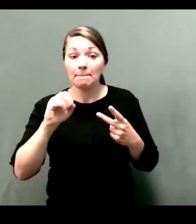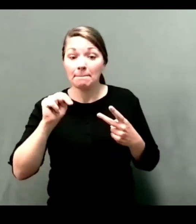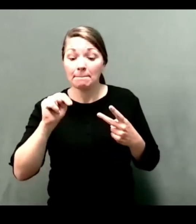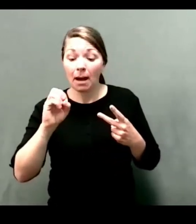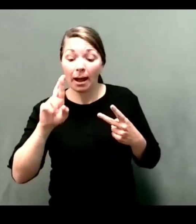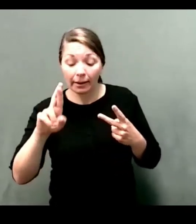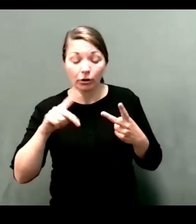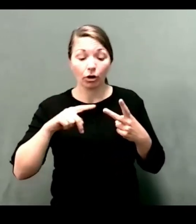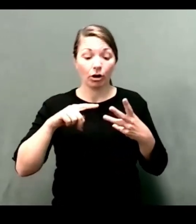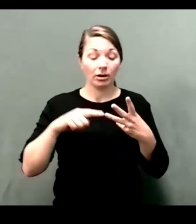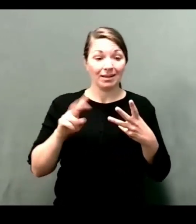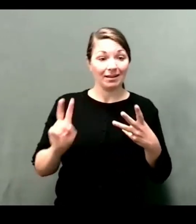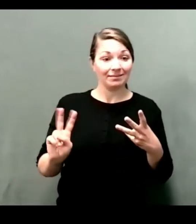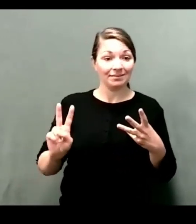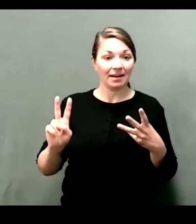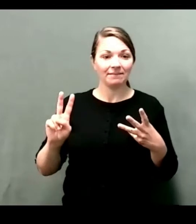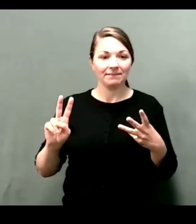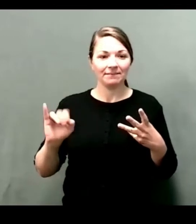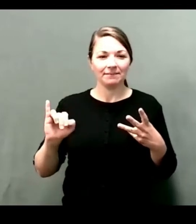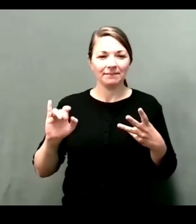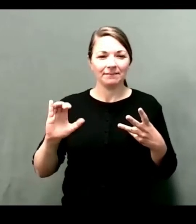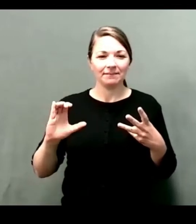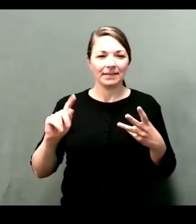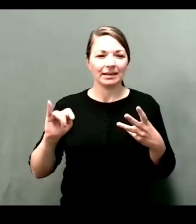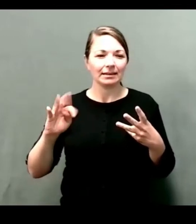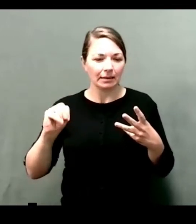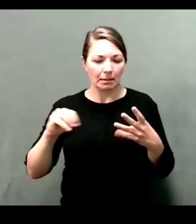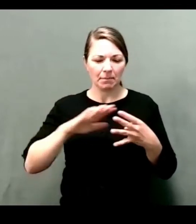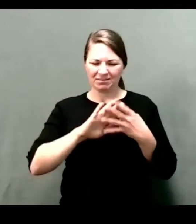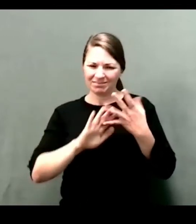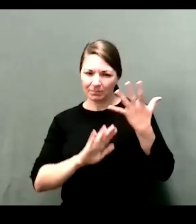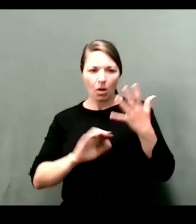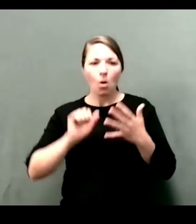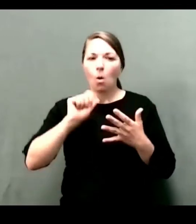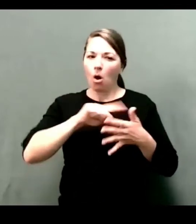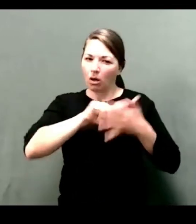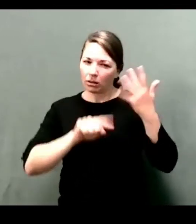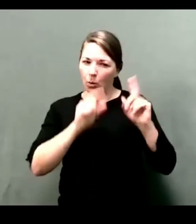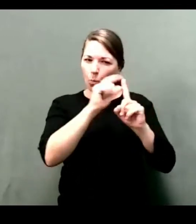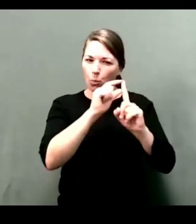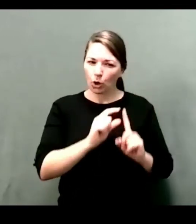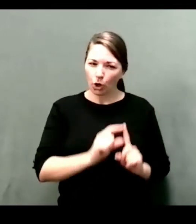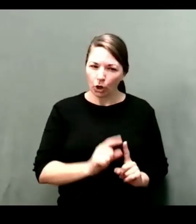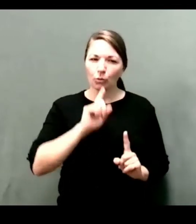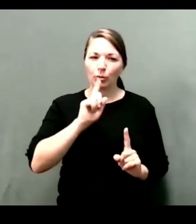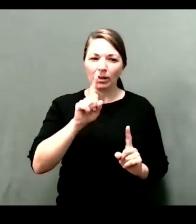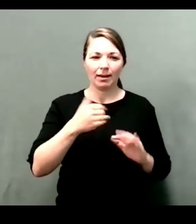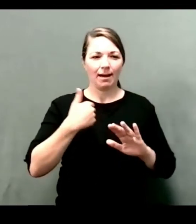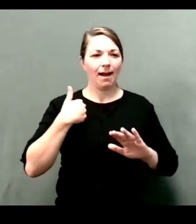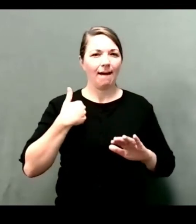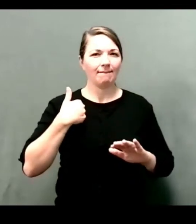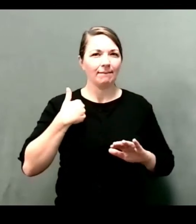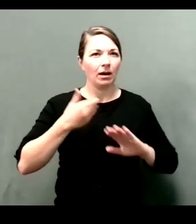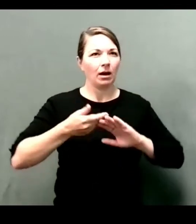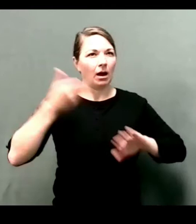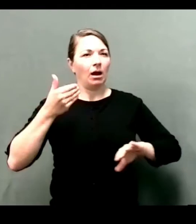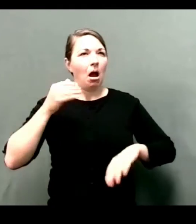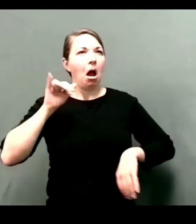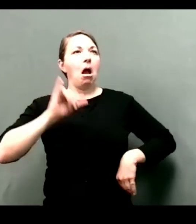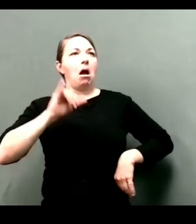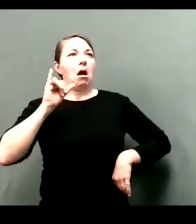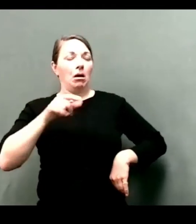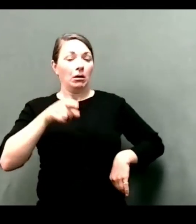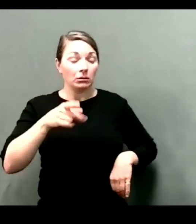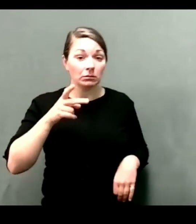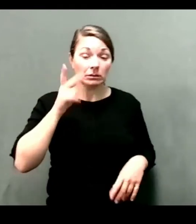if we're talking about the ways our systems respond, because we know that there's connotation attached to those words and that oftentimes when we use words